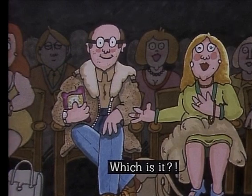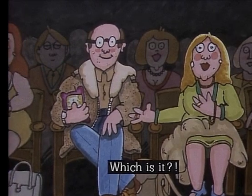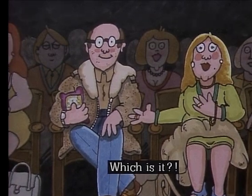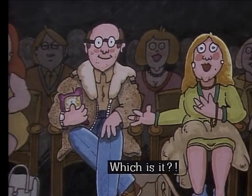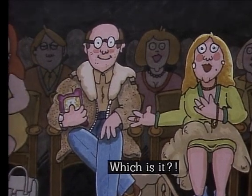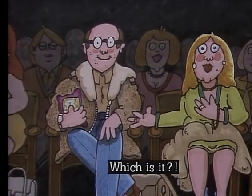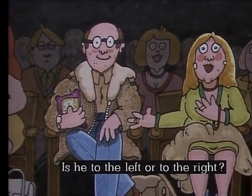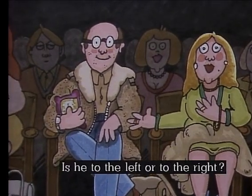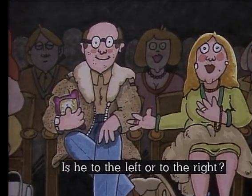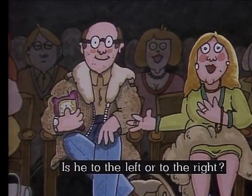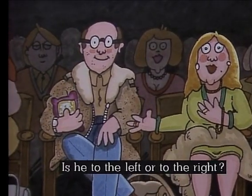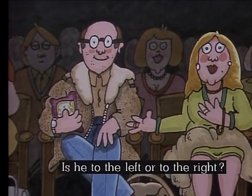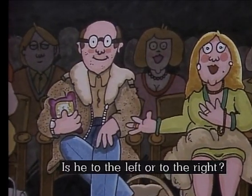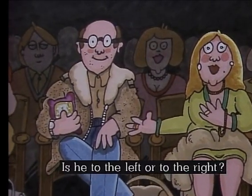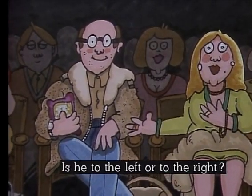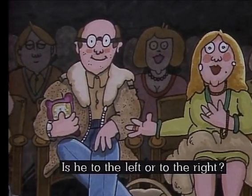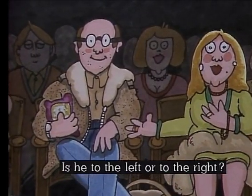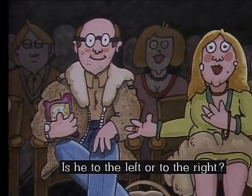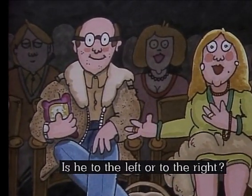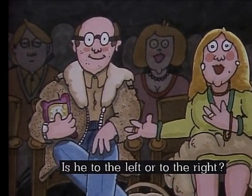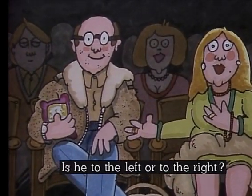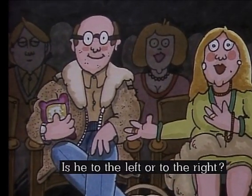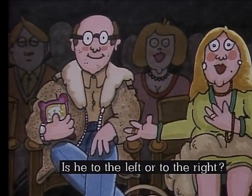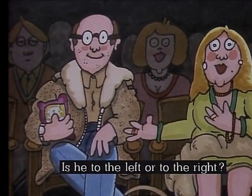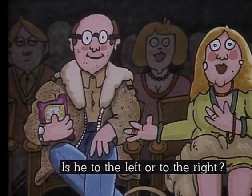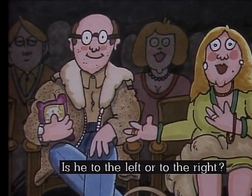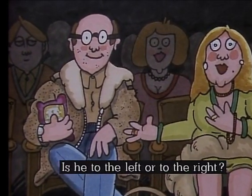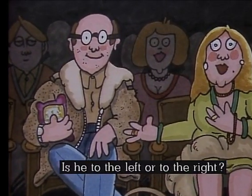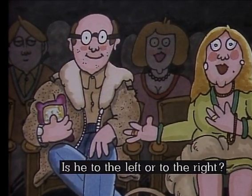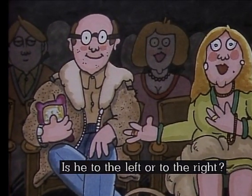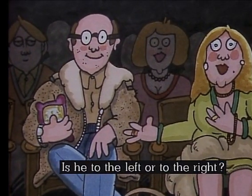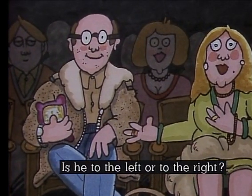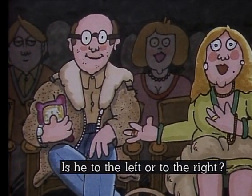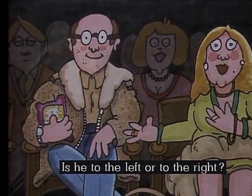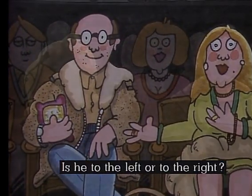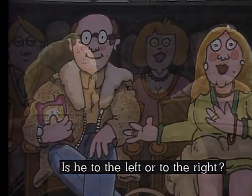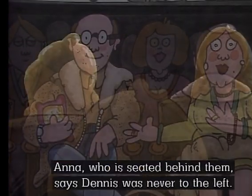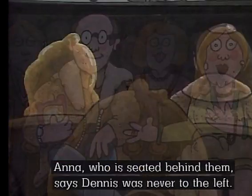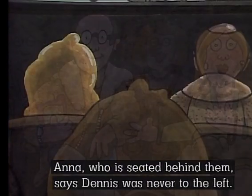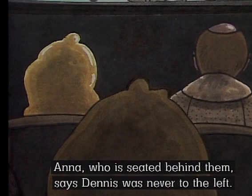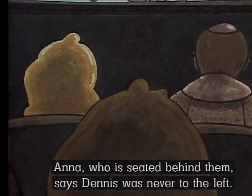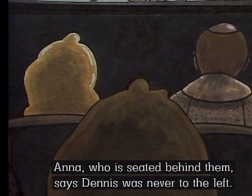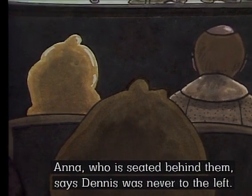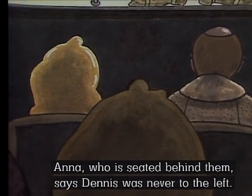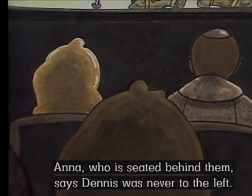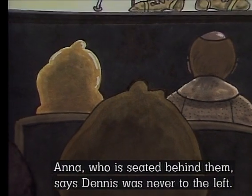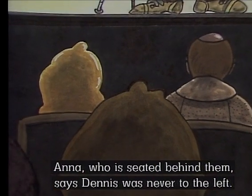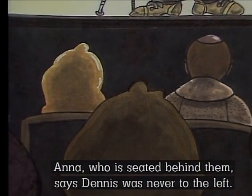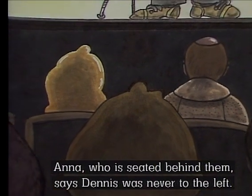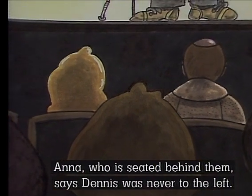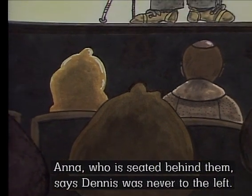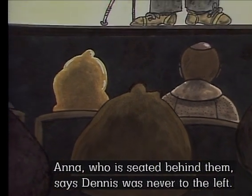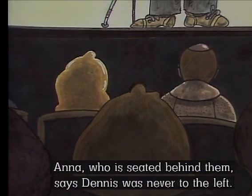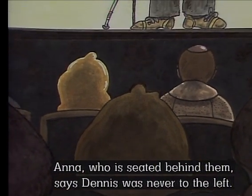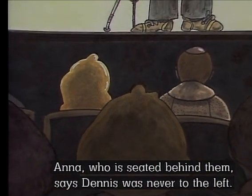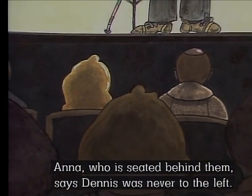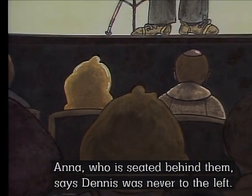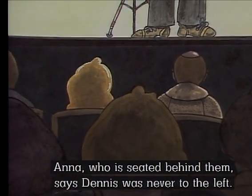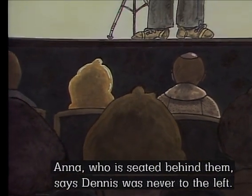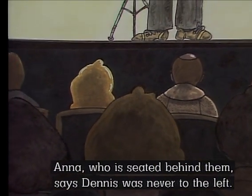Which is it? Is Dennis to the left of his wife, or is he to the right of his wife? Anna, who's seated behind them,